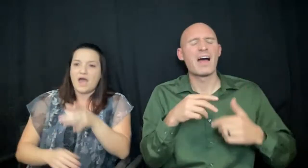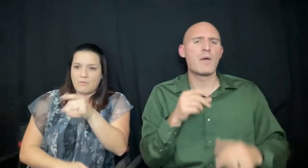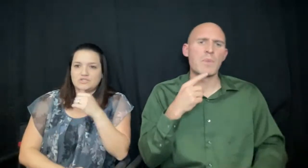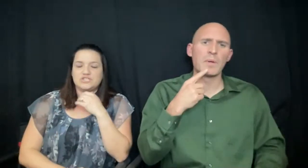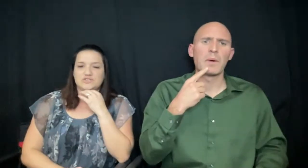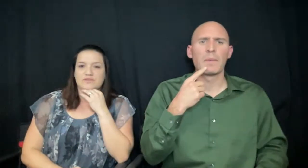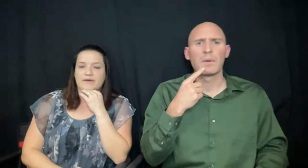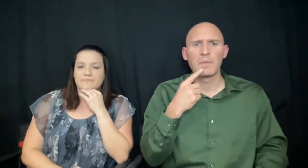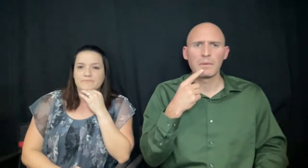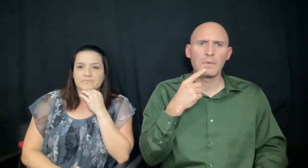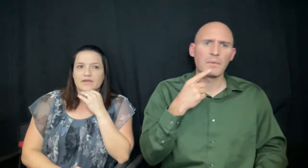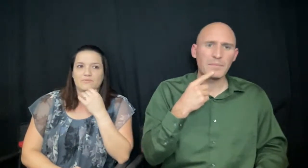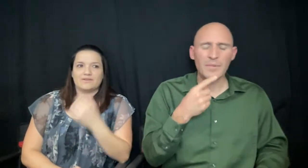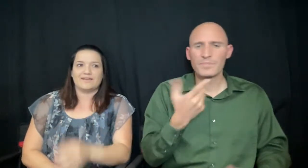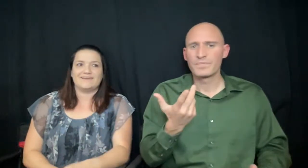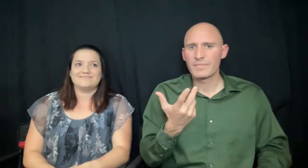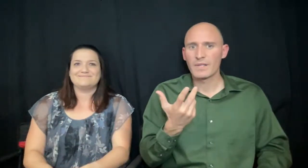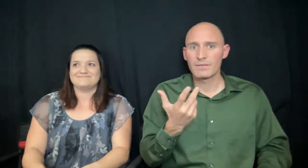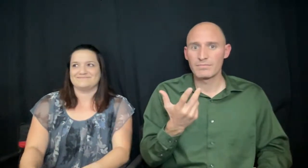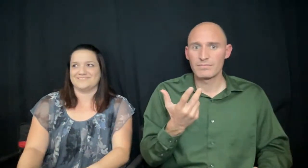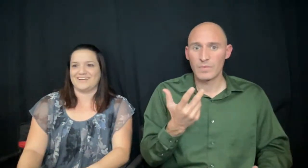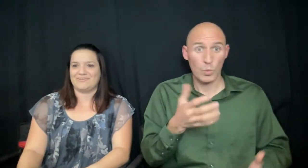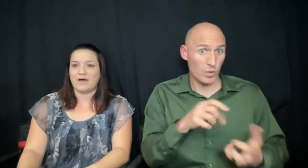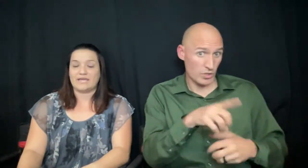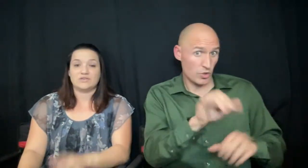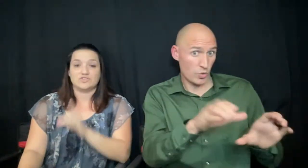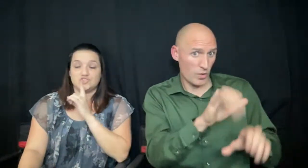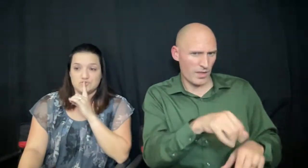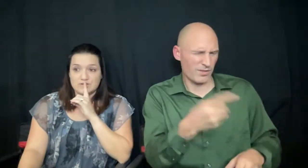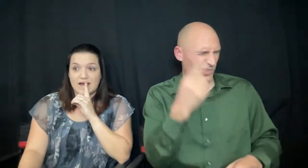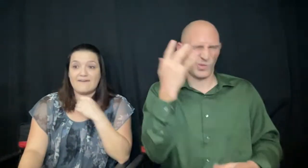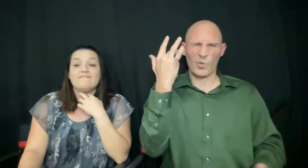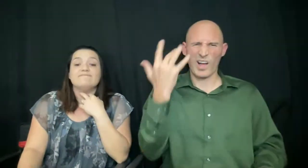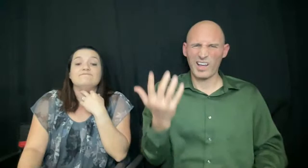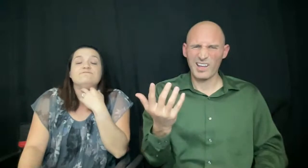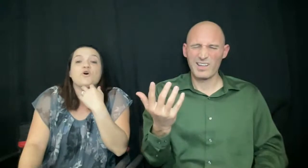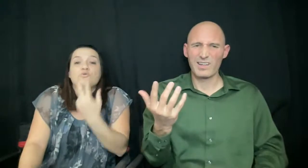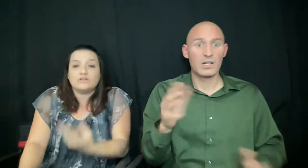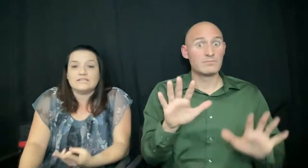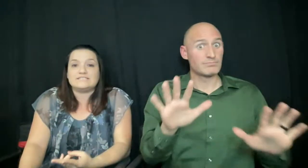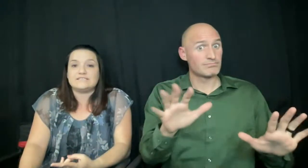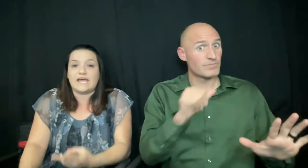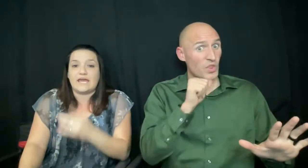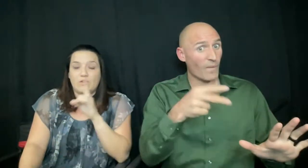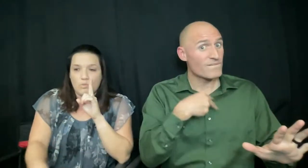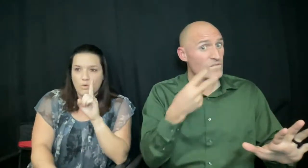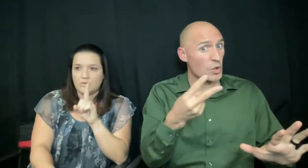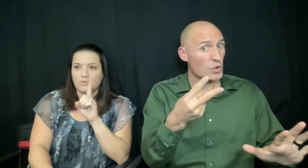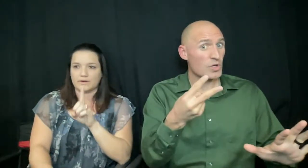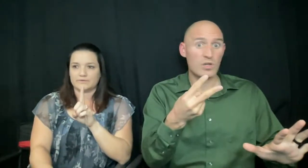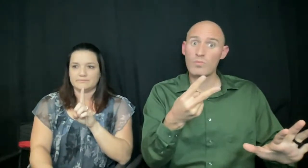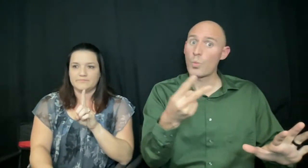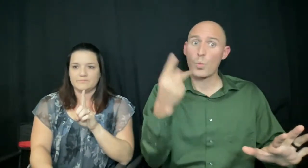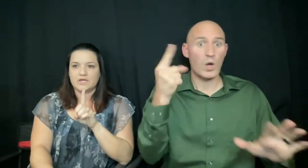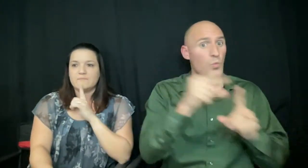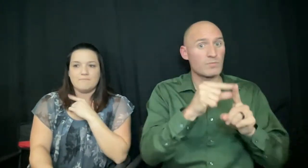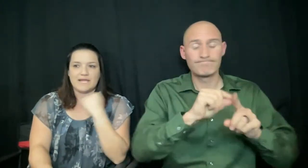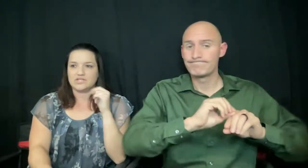I want you to do that. And we're like, okay, why? He goes, do not vocally say one word. Make no